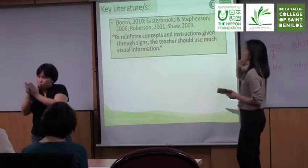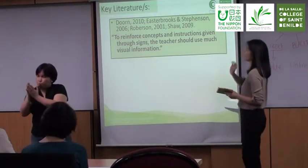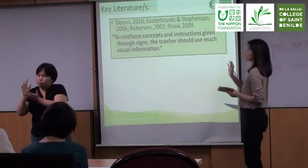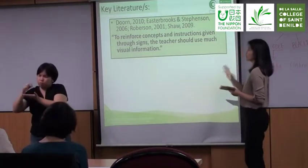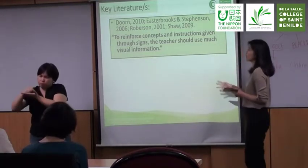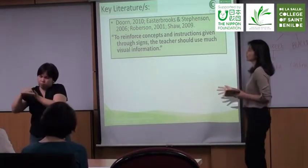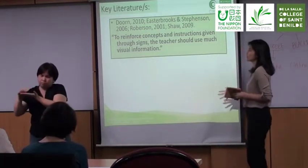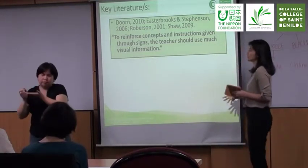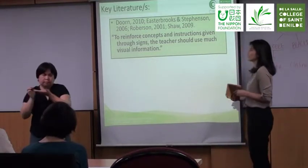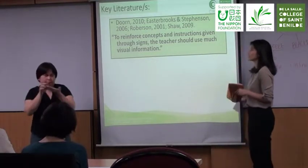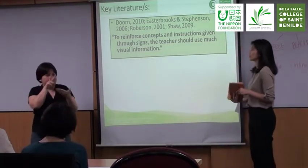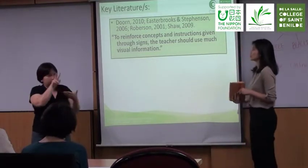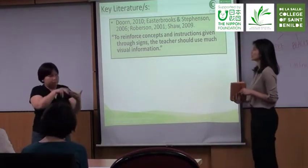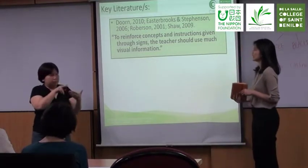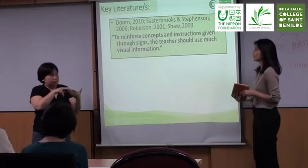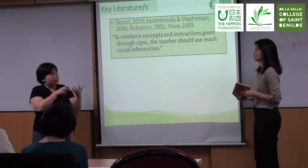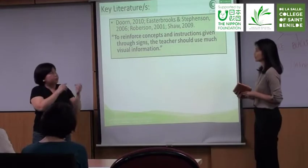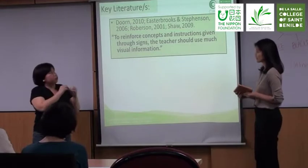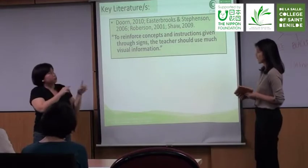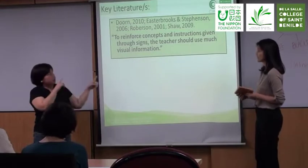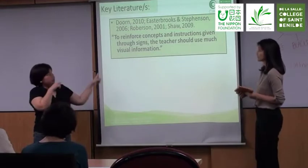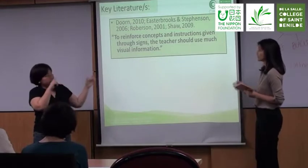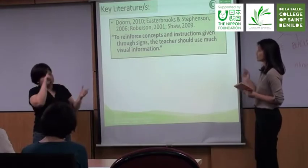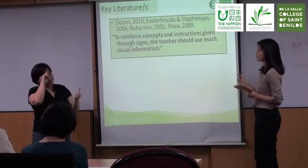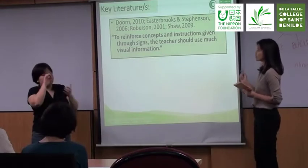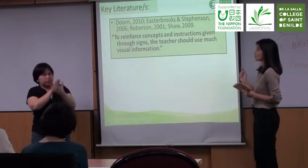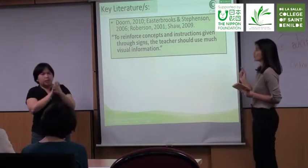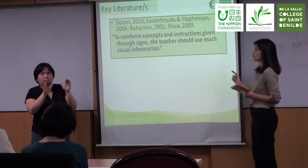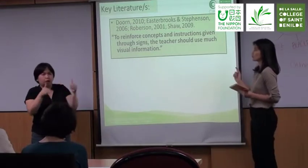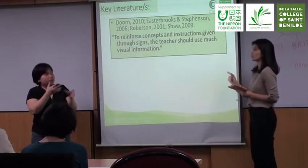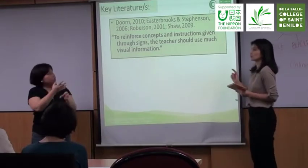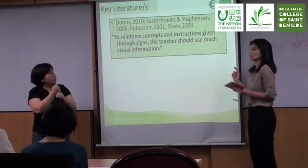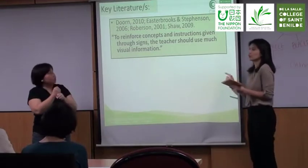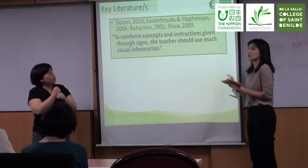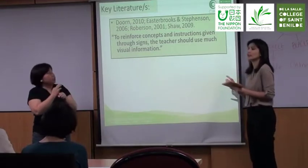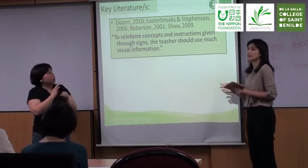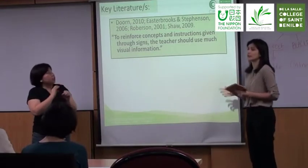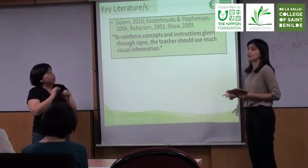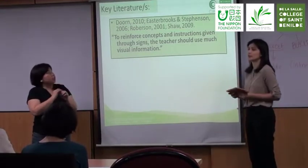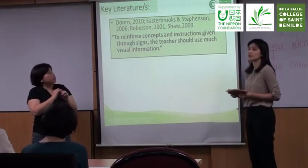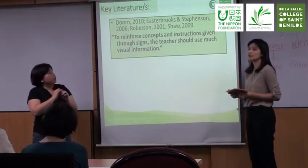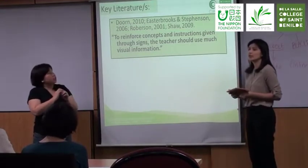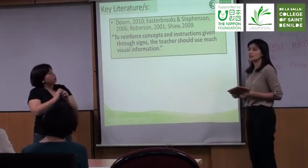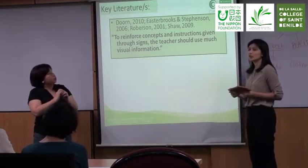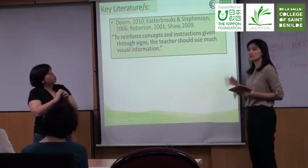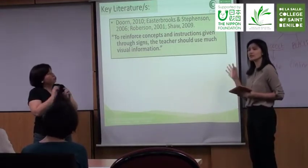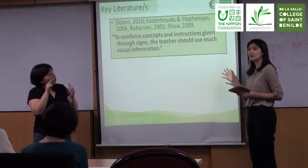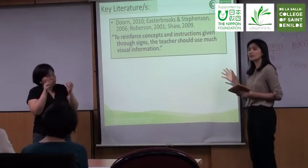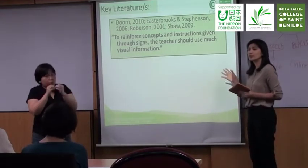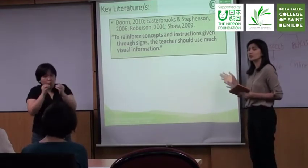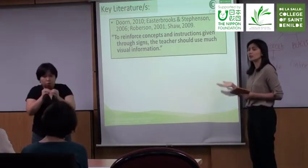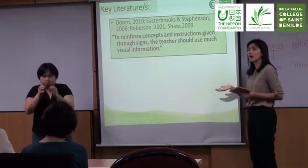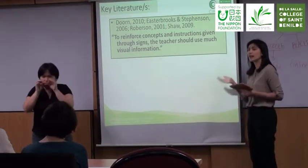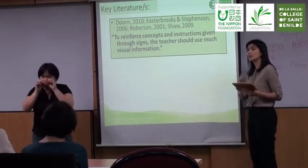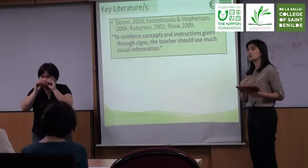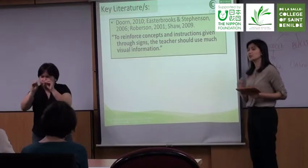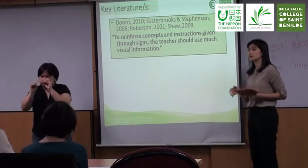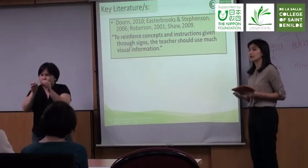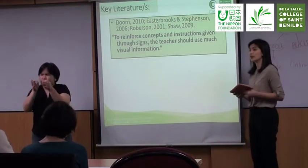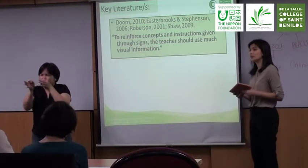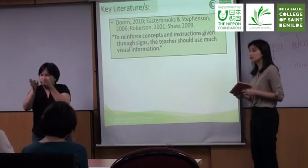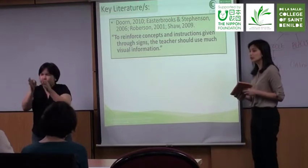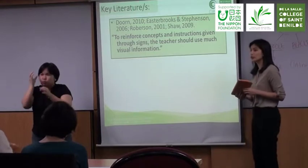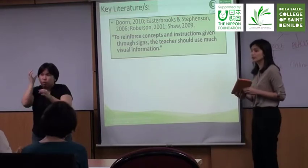that to reinforce concepts and instructions given through science, the teacher should use much visual information. So this is the main reason why I